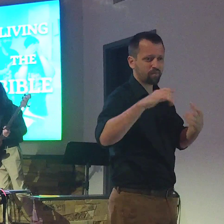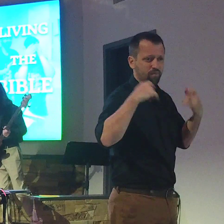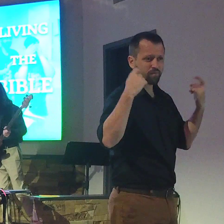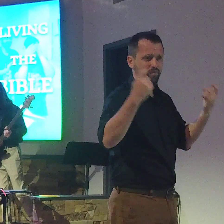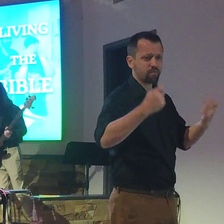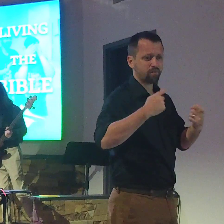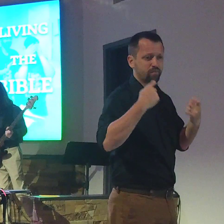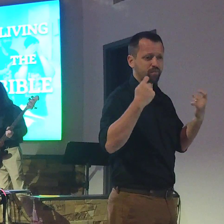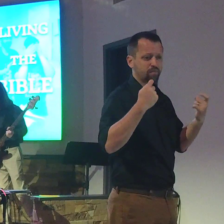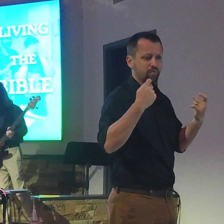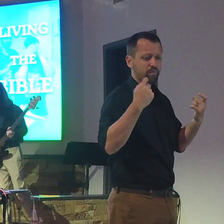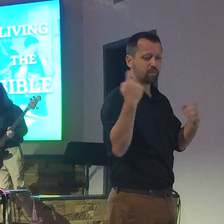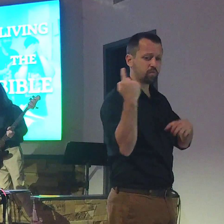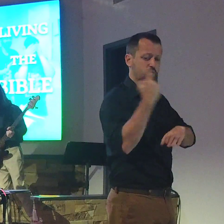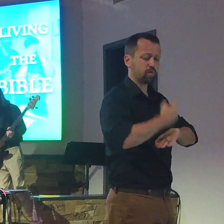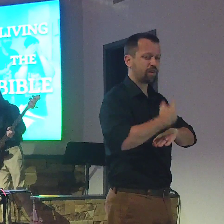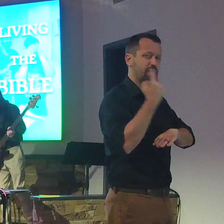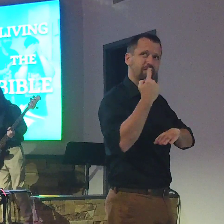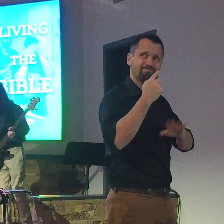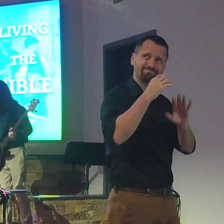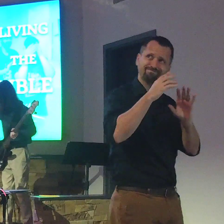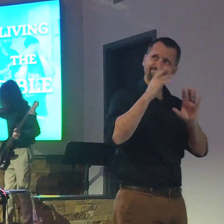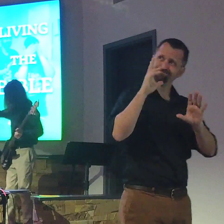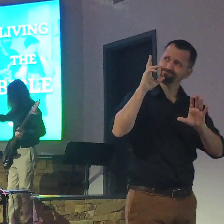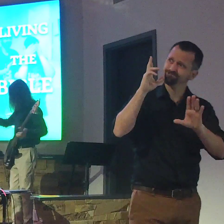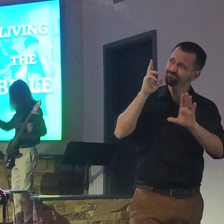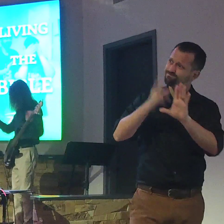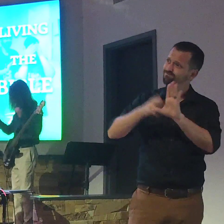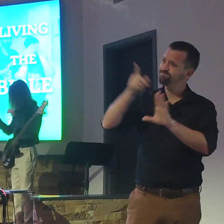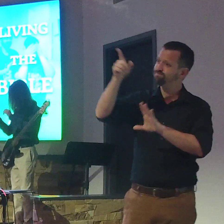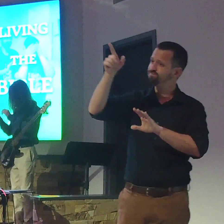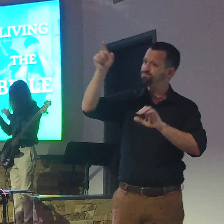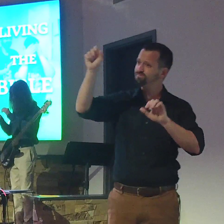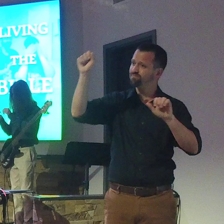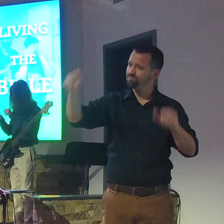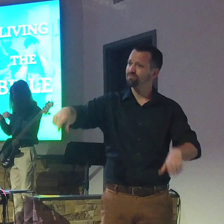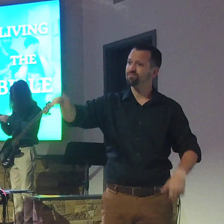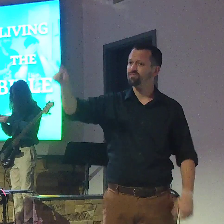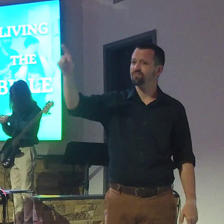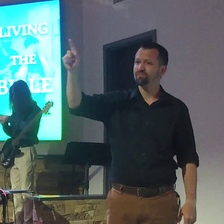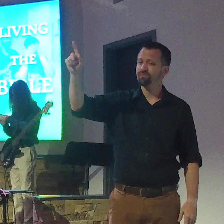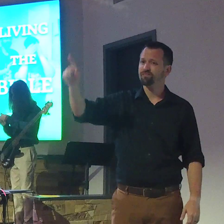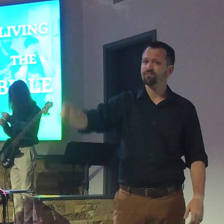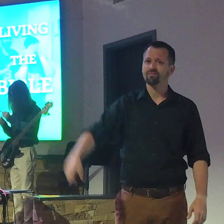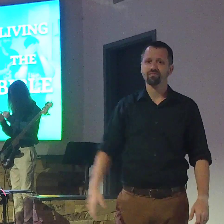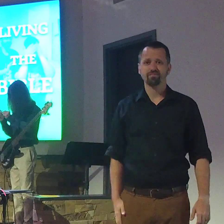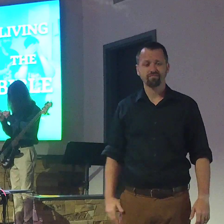and one day be able to join Him in that perfect paradise in heaven.